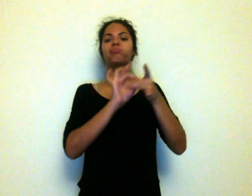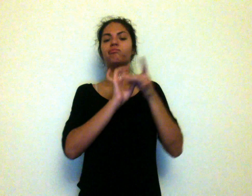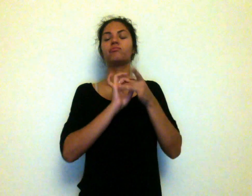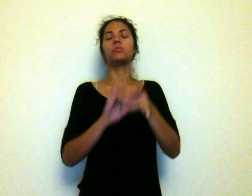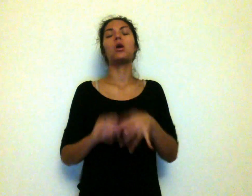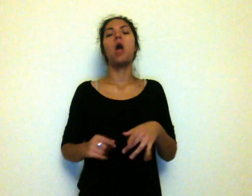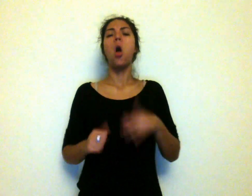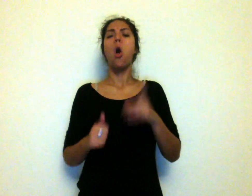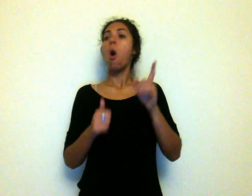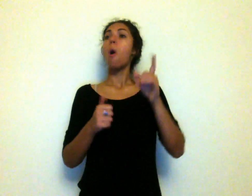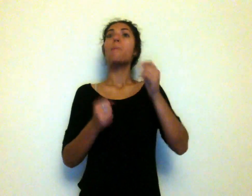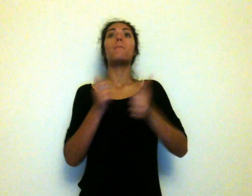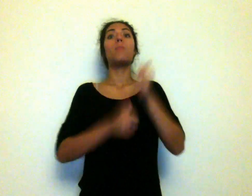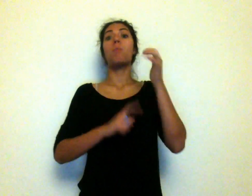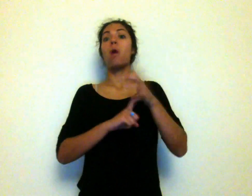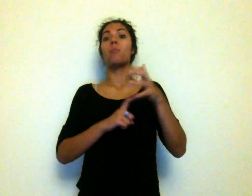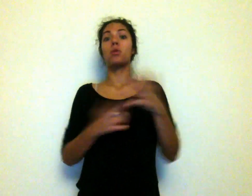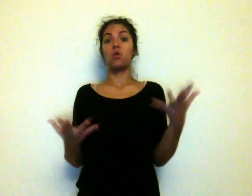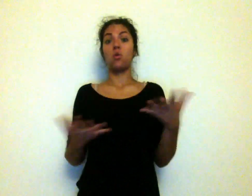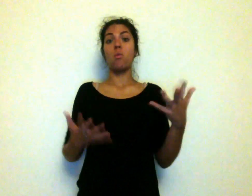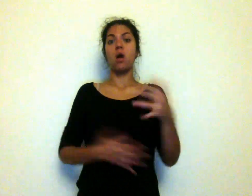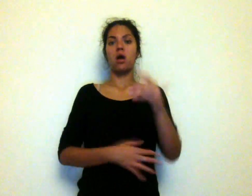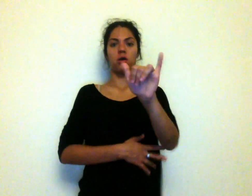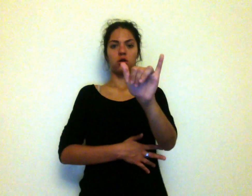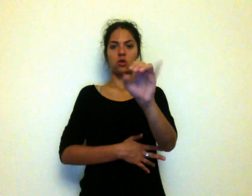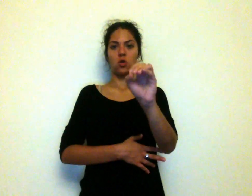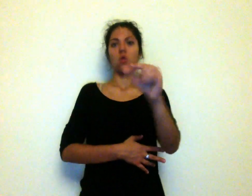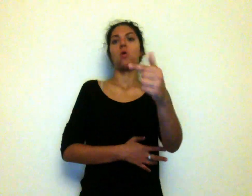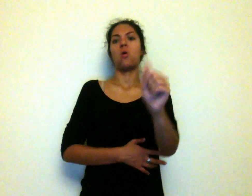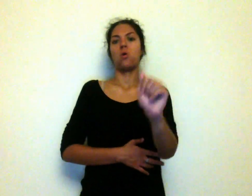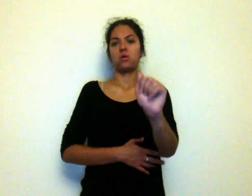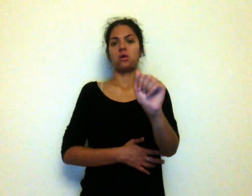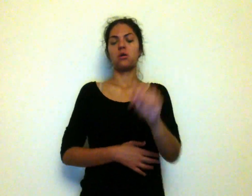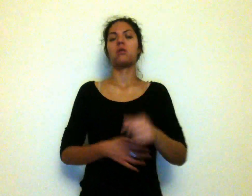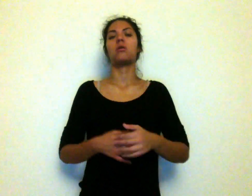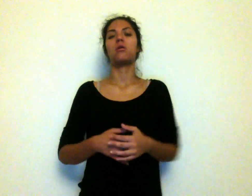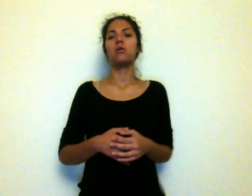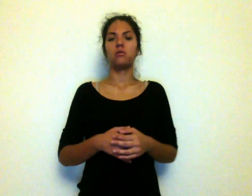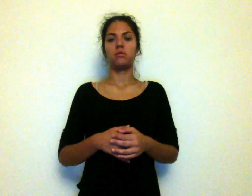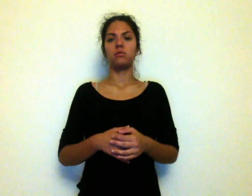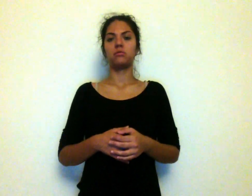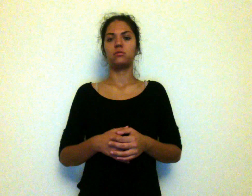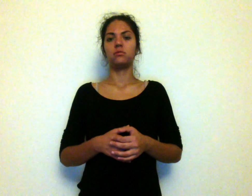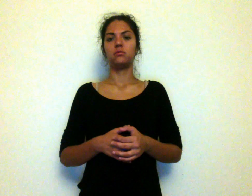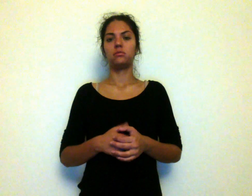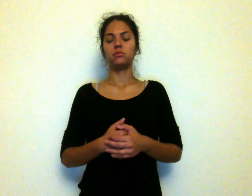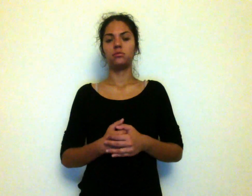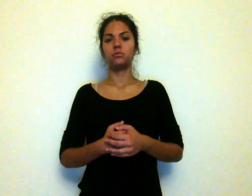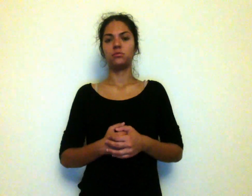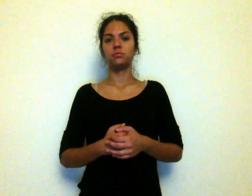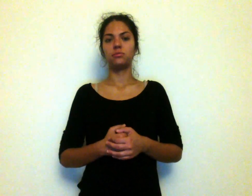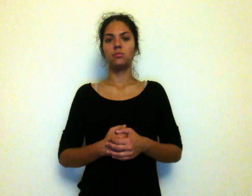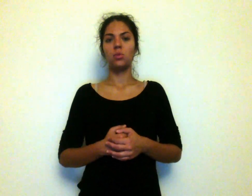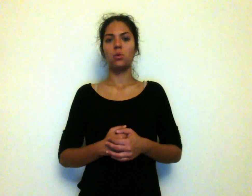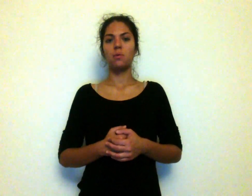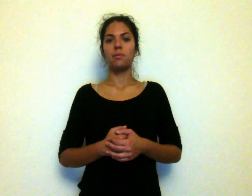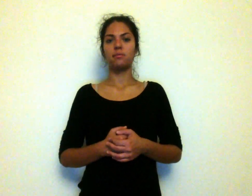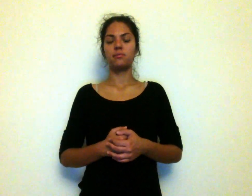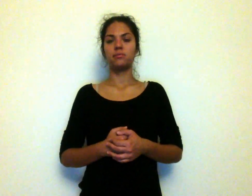of yoga. And there are basically 3 ways you can find this Atman Siddhi. One who is